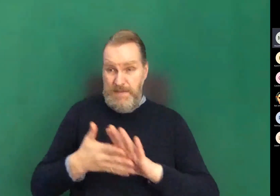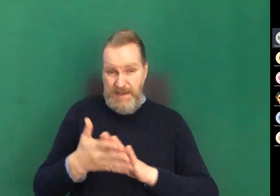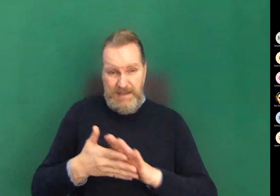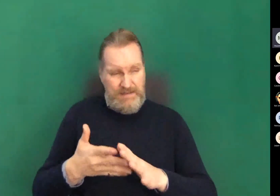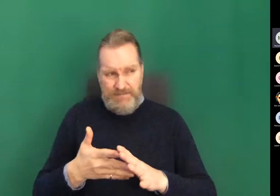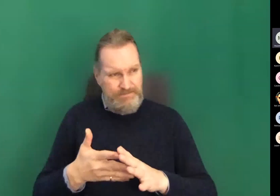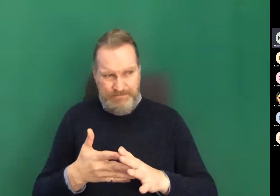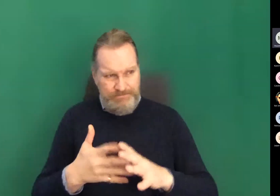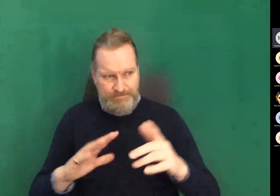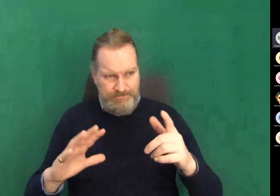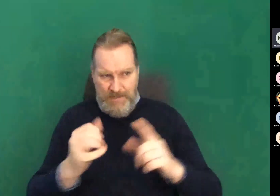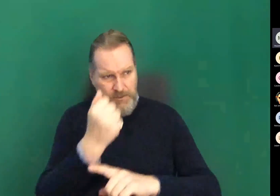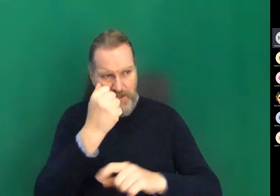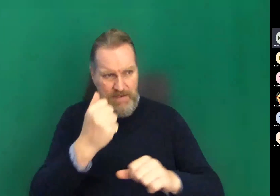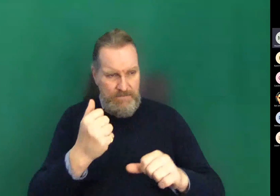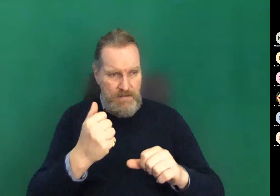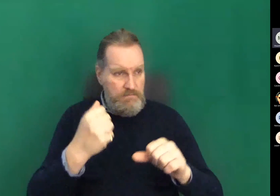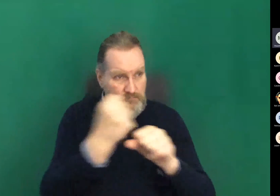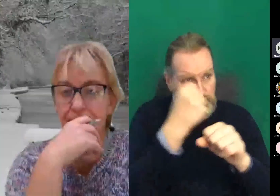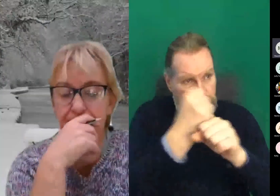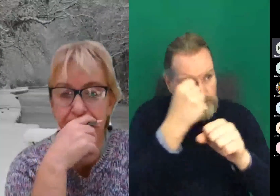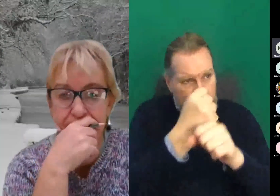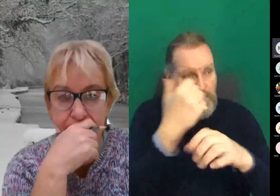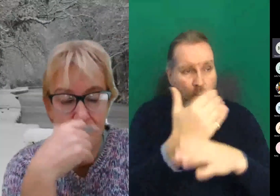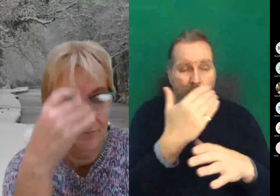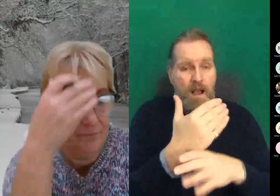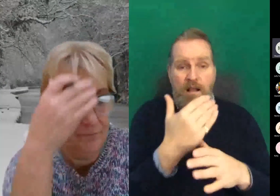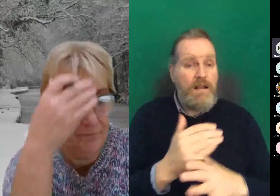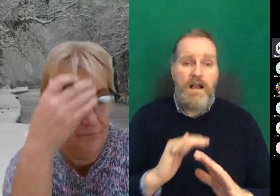meeting production targets?